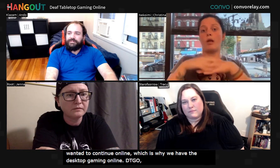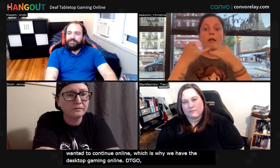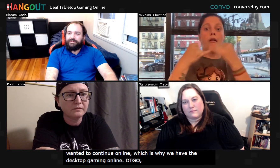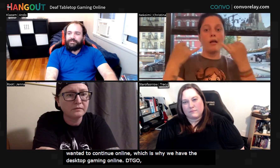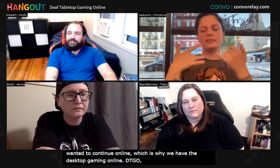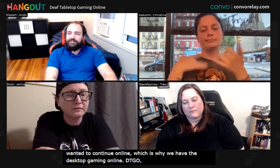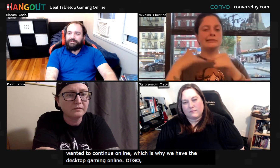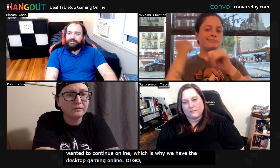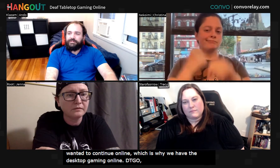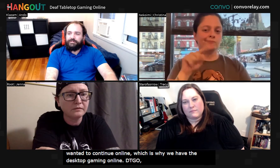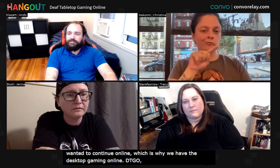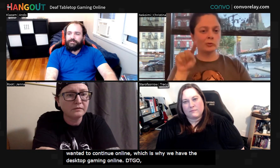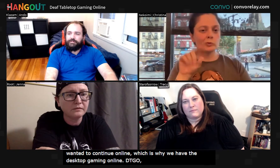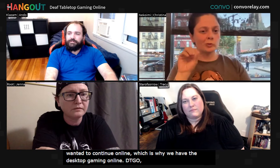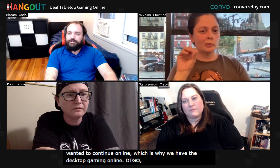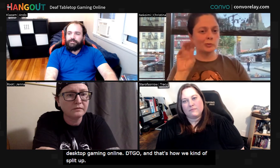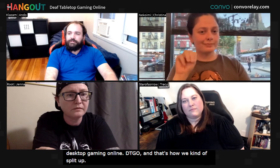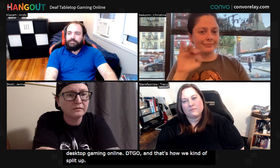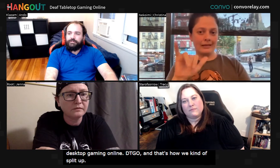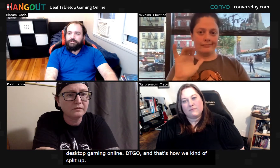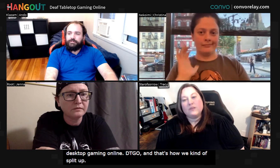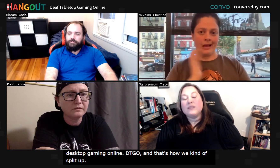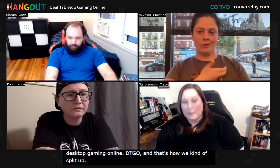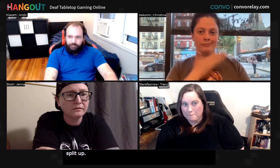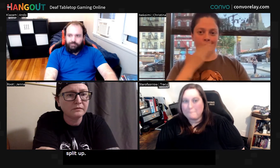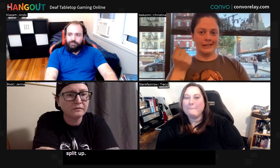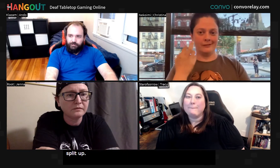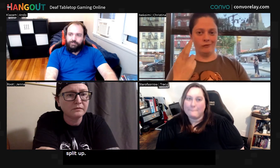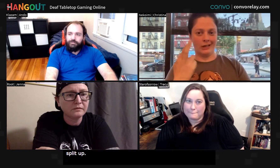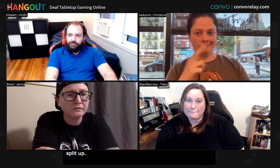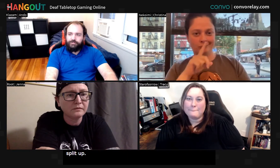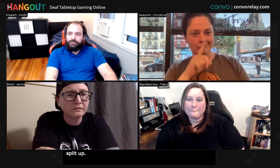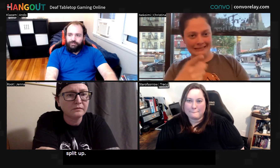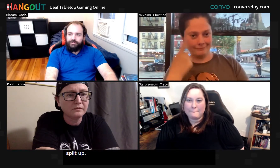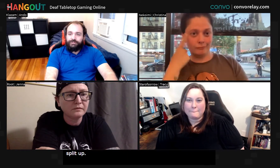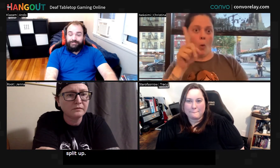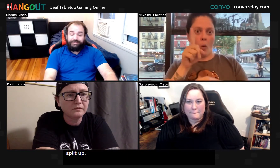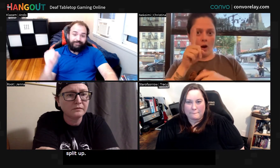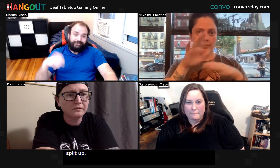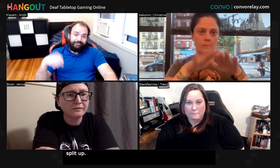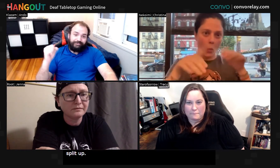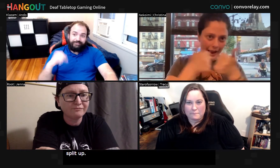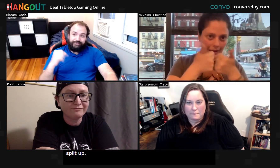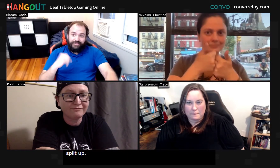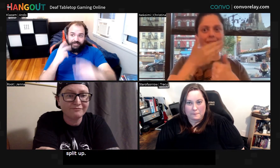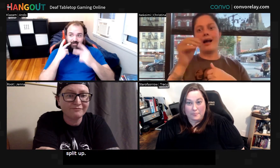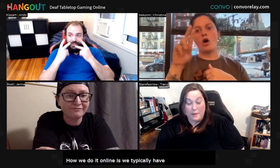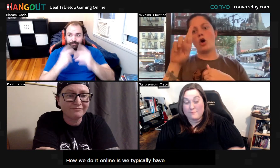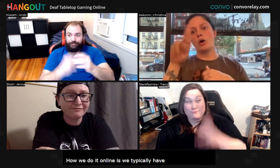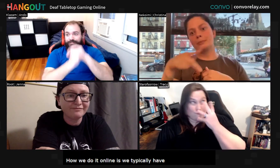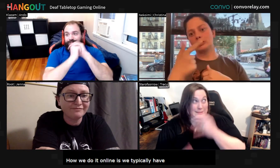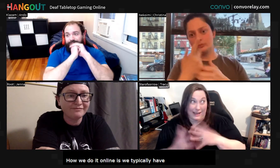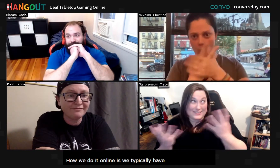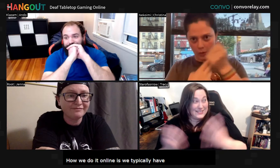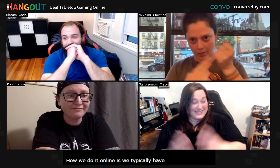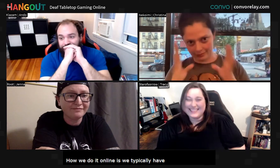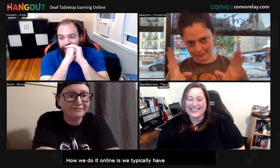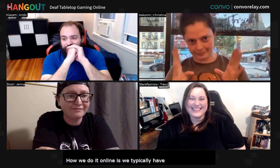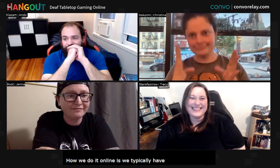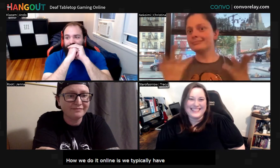So how we do it online is we typically have Zoom as our platform. It is one of our best friends Yeah. for